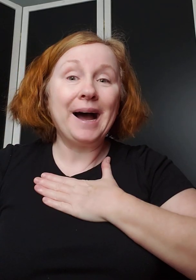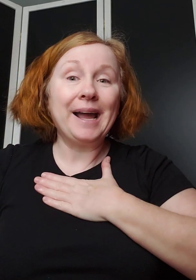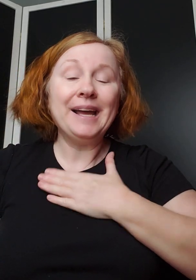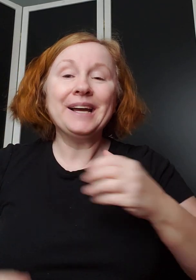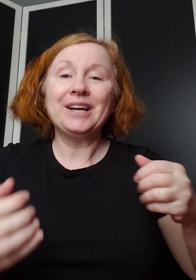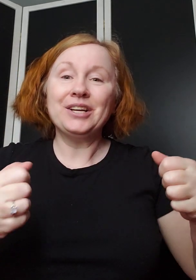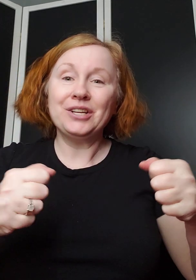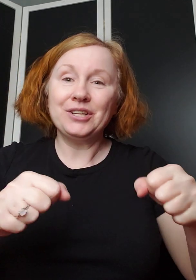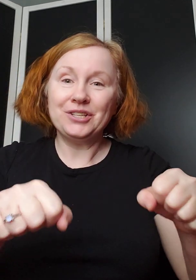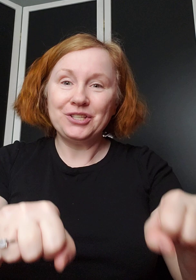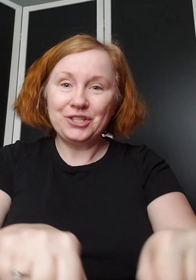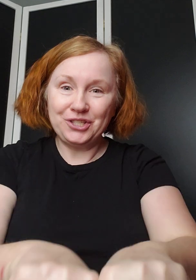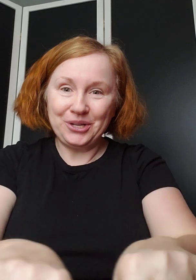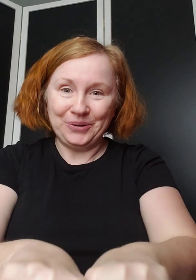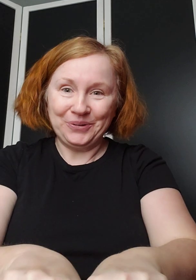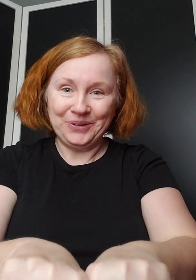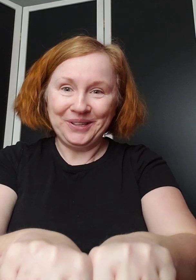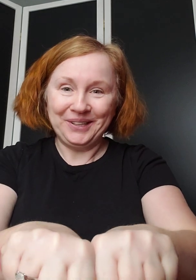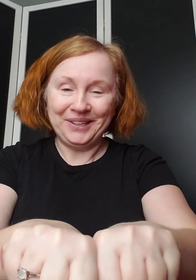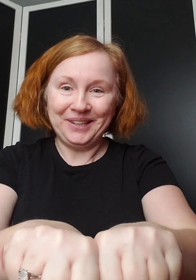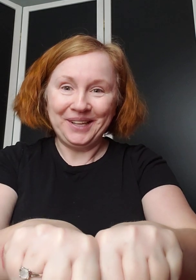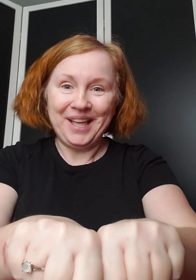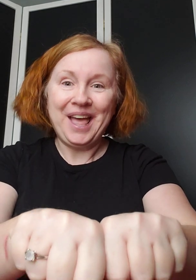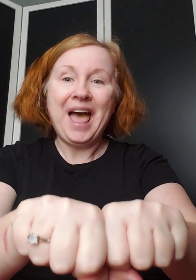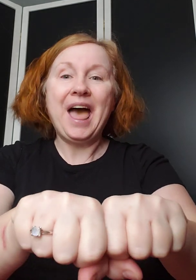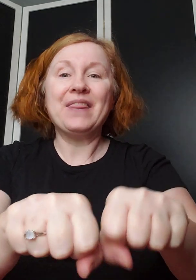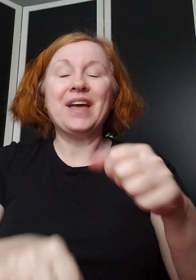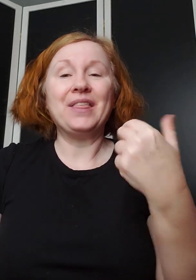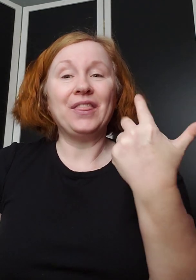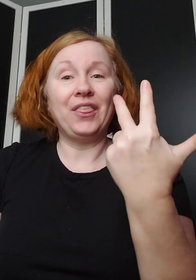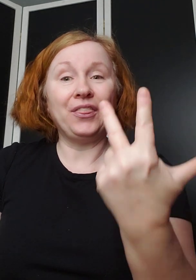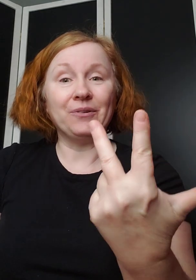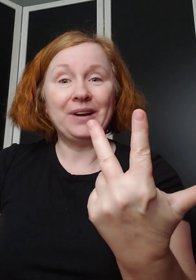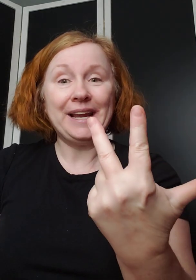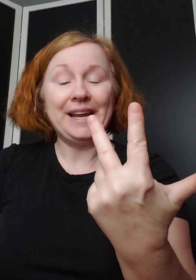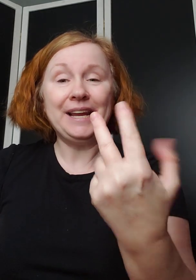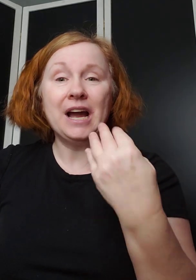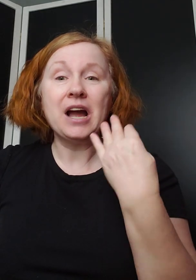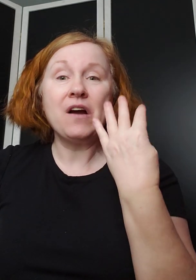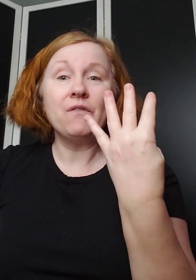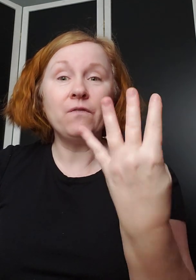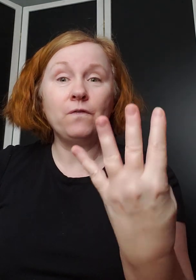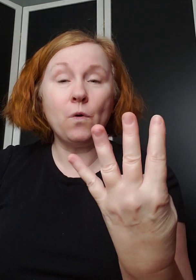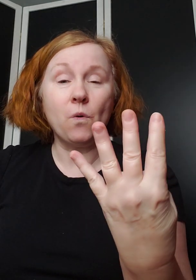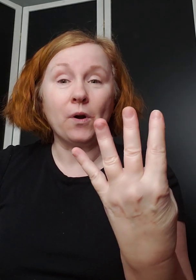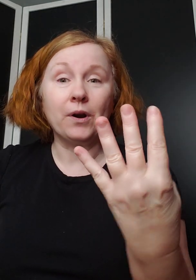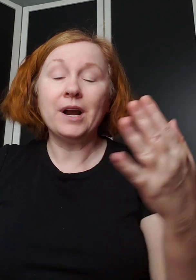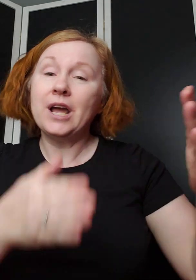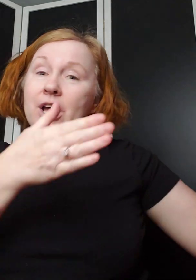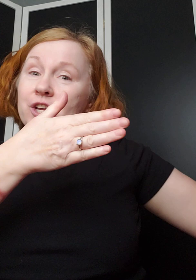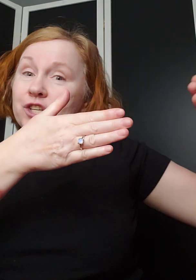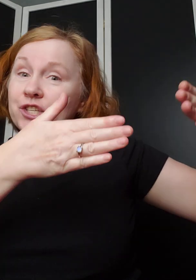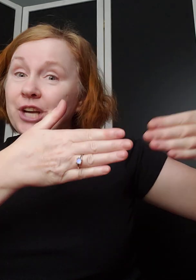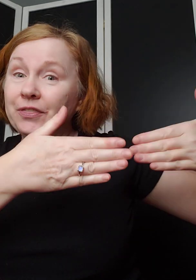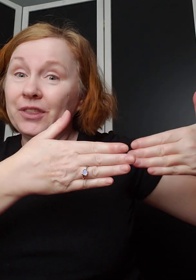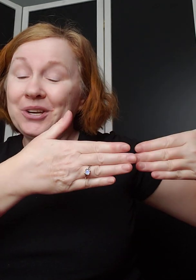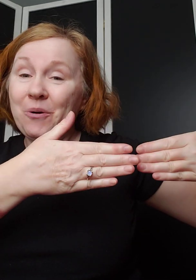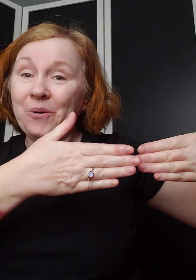my shoe. And then 3, 4, shut the